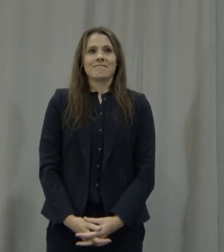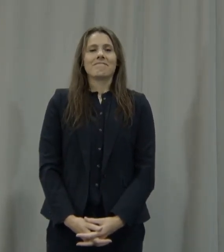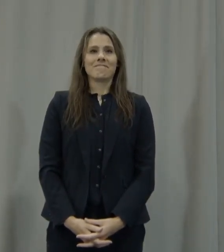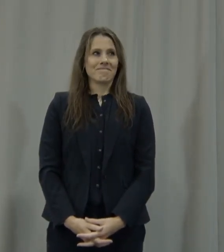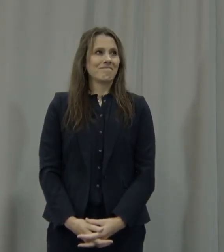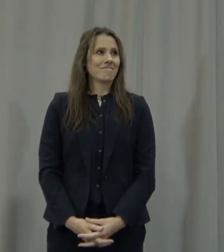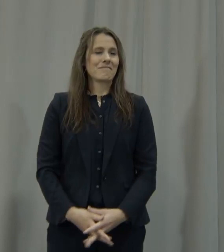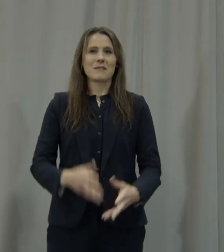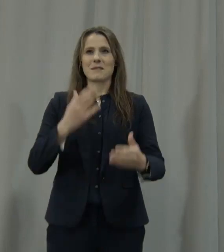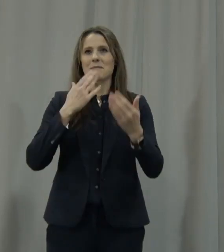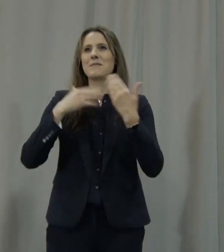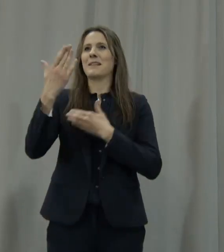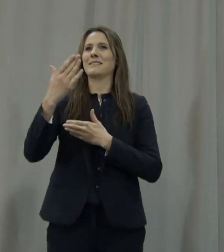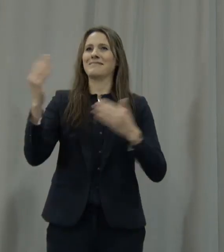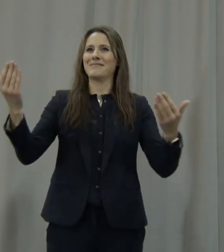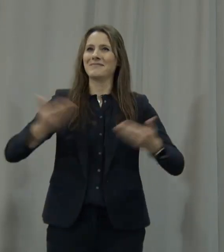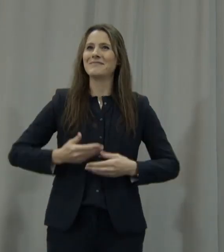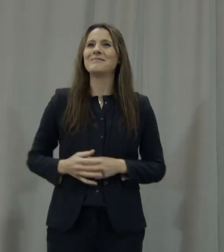Good morning and welcome.